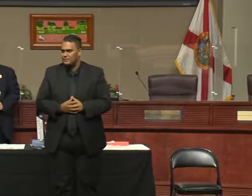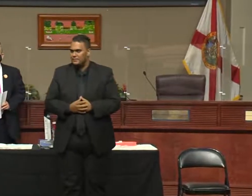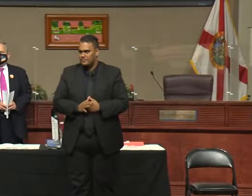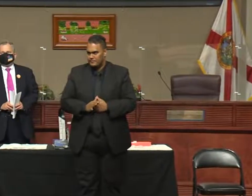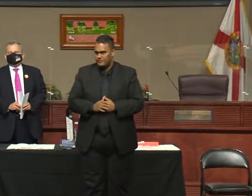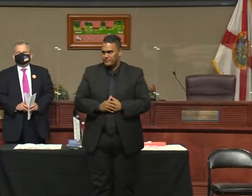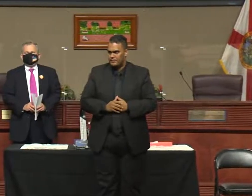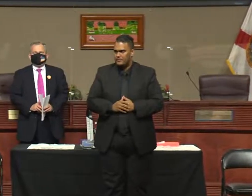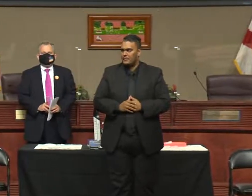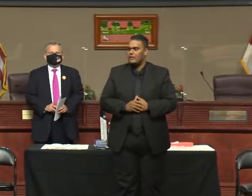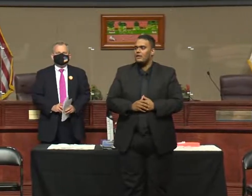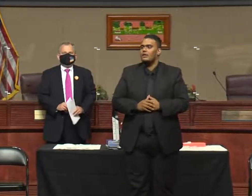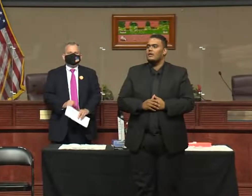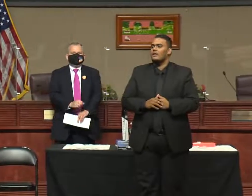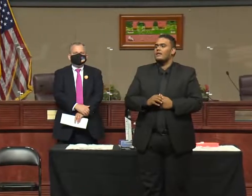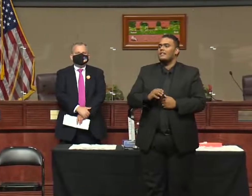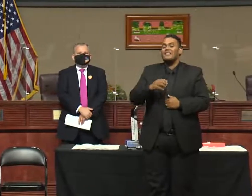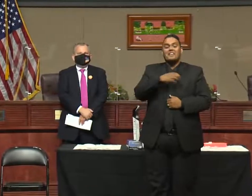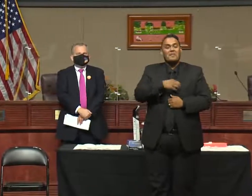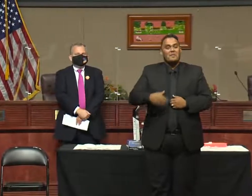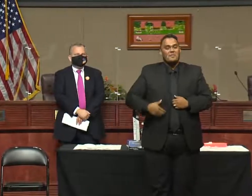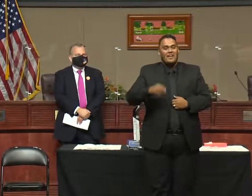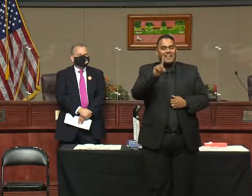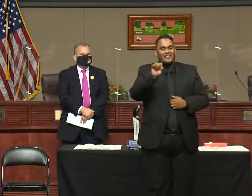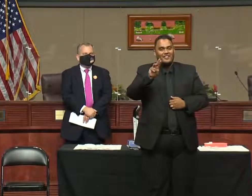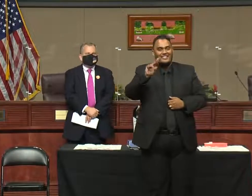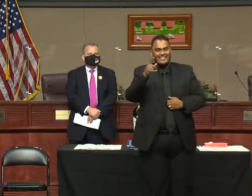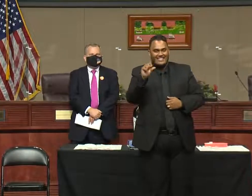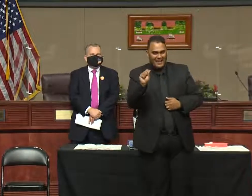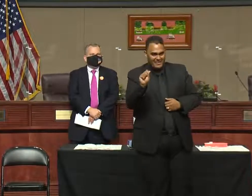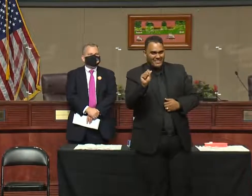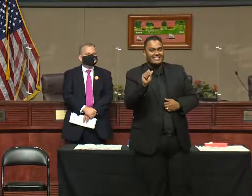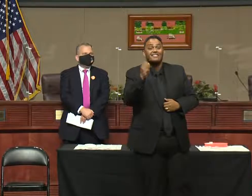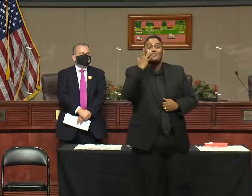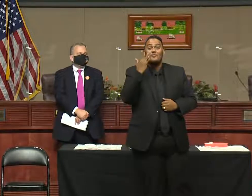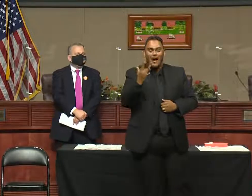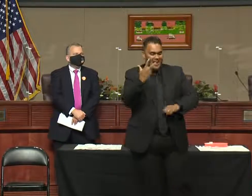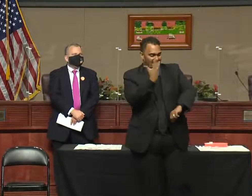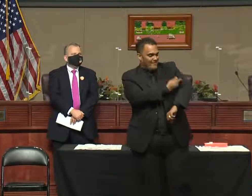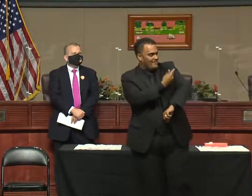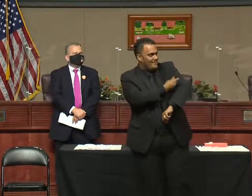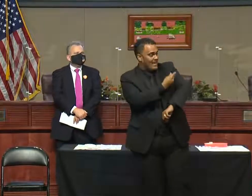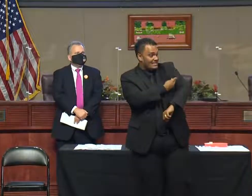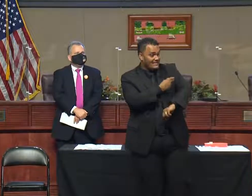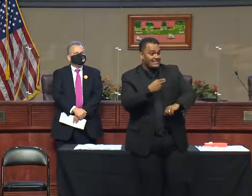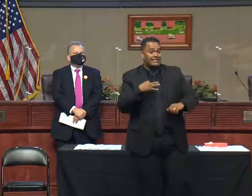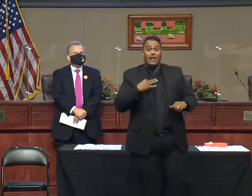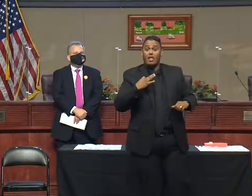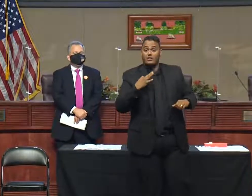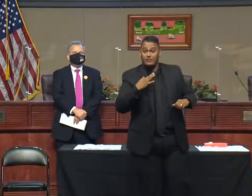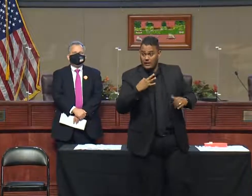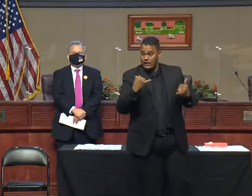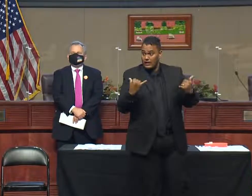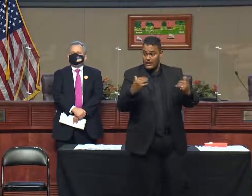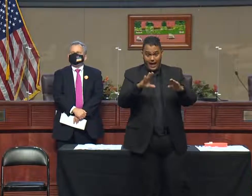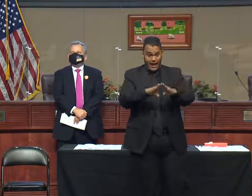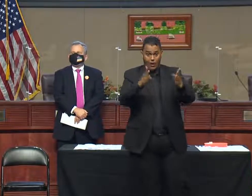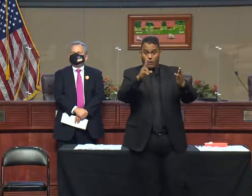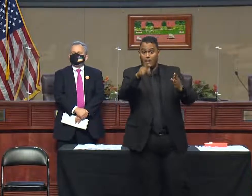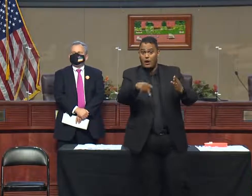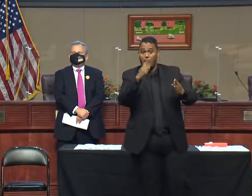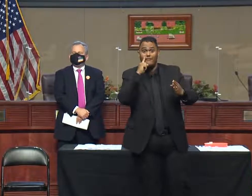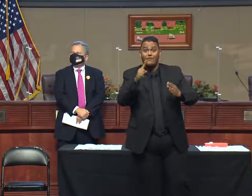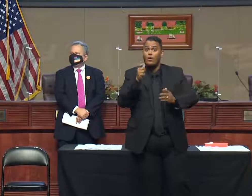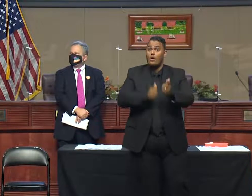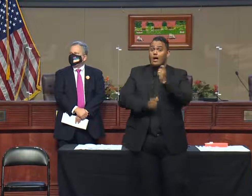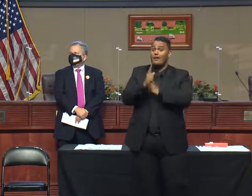Thank you, Mayor Demings. And with vaccine eligibility opening up to everybody over the age of